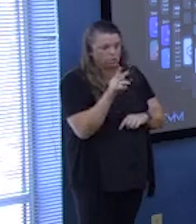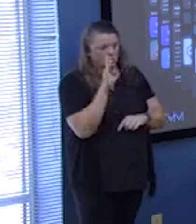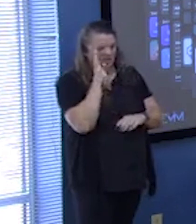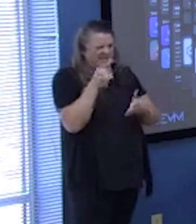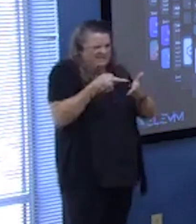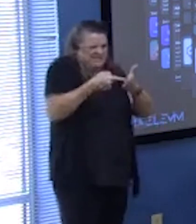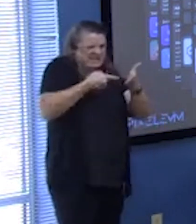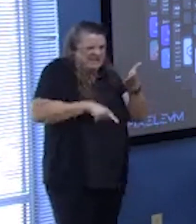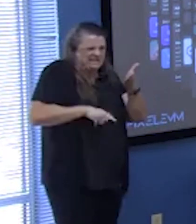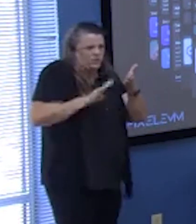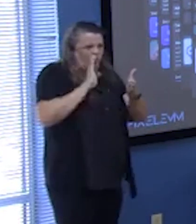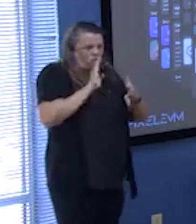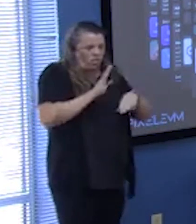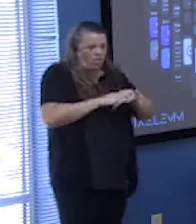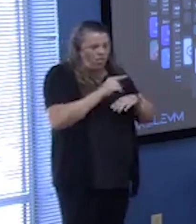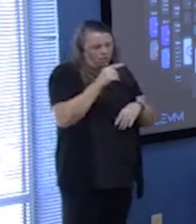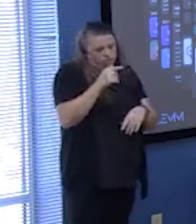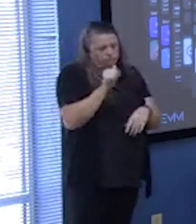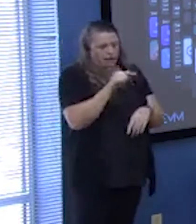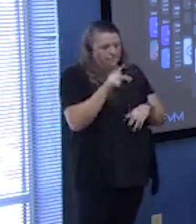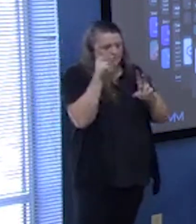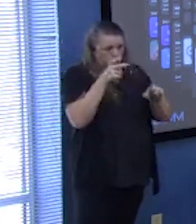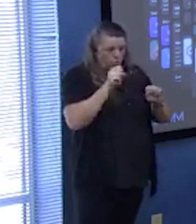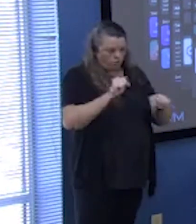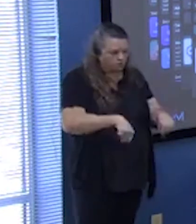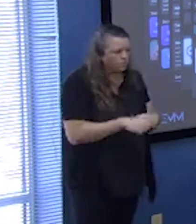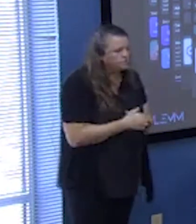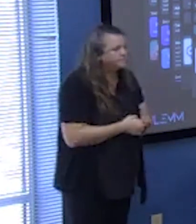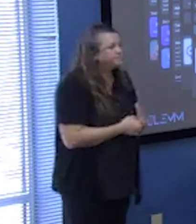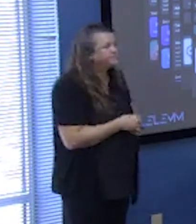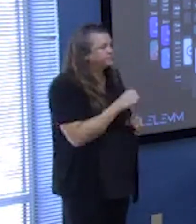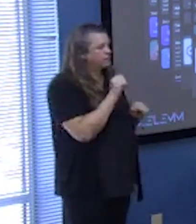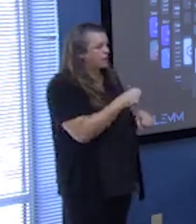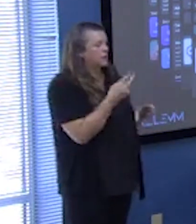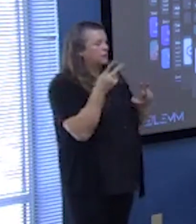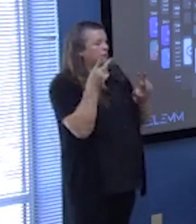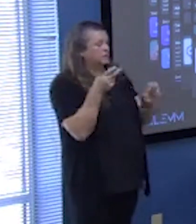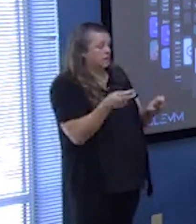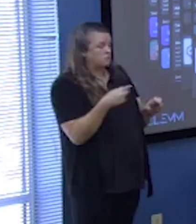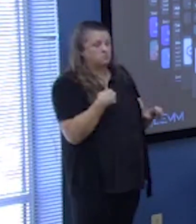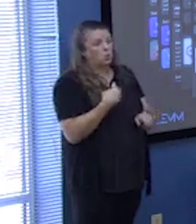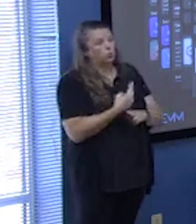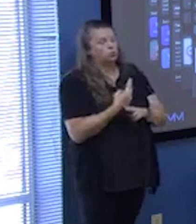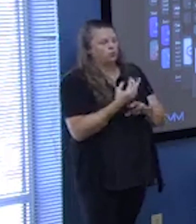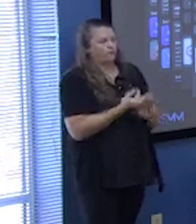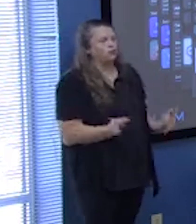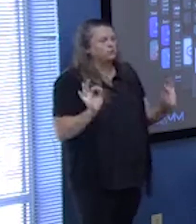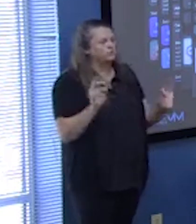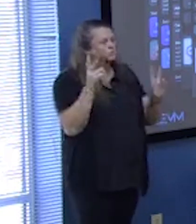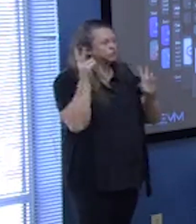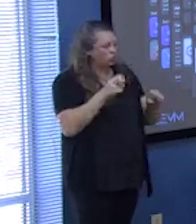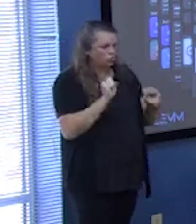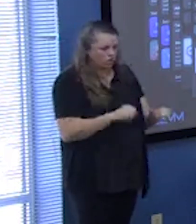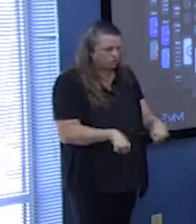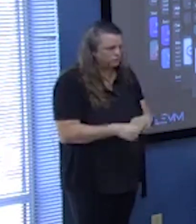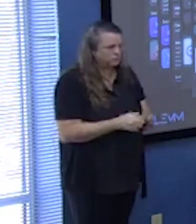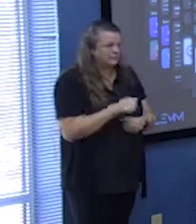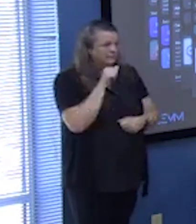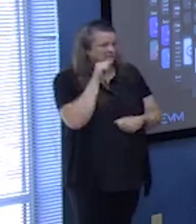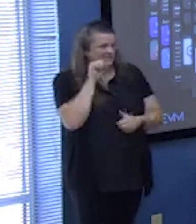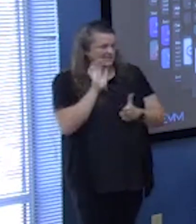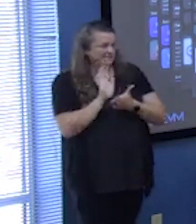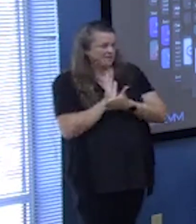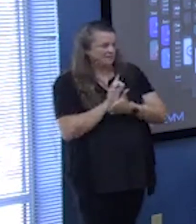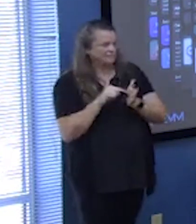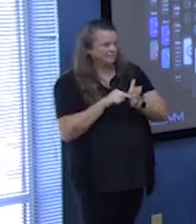week, but right now on the App Store, they download Pixelemm as a user, absolutely free. I did a video yesterday